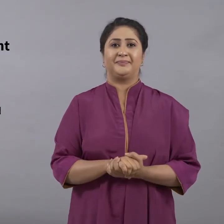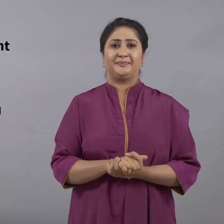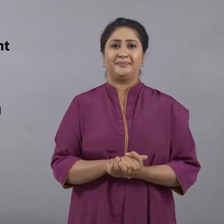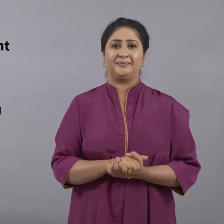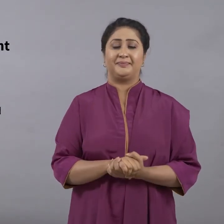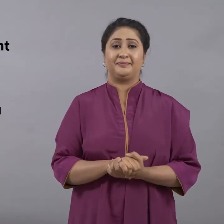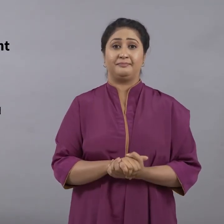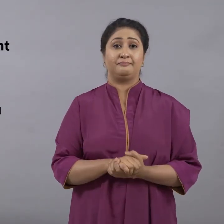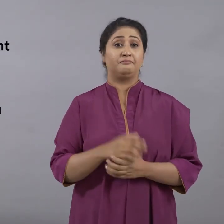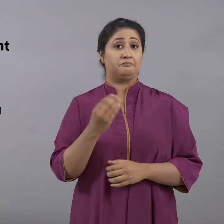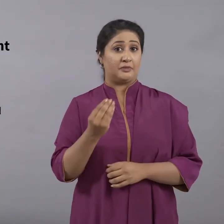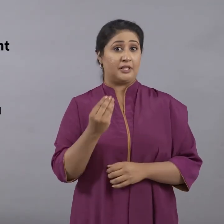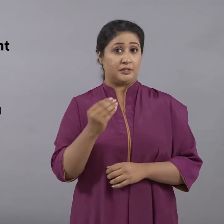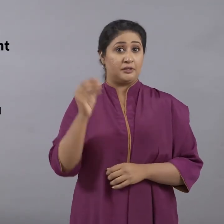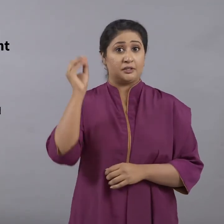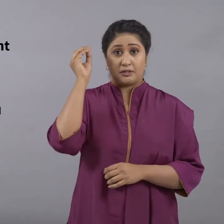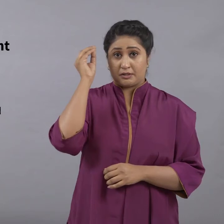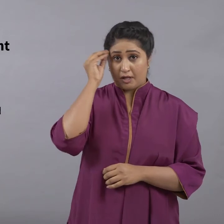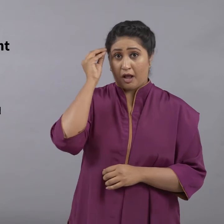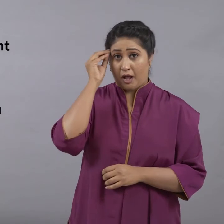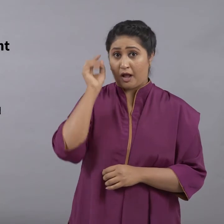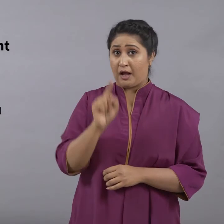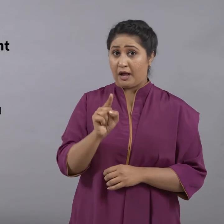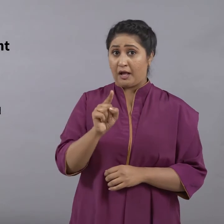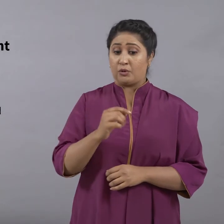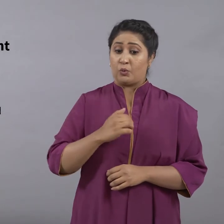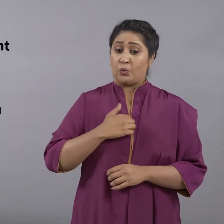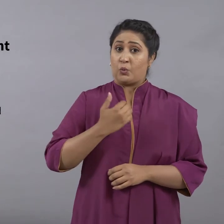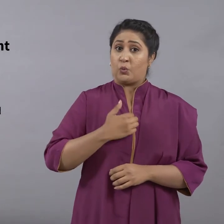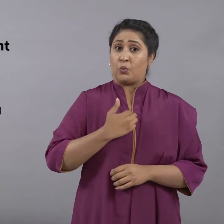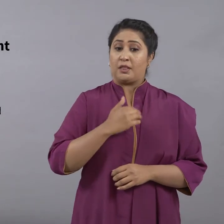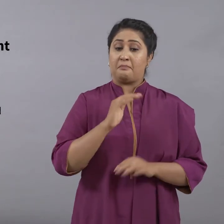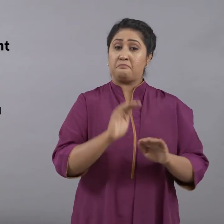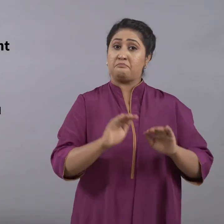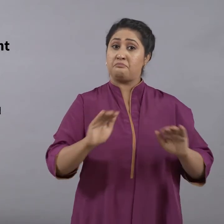Please remember that choice should be given to the student.